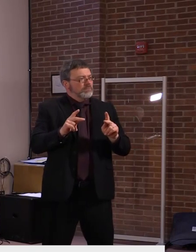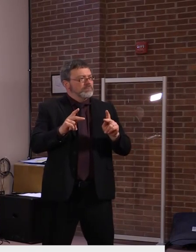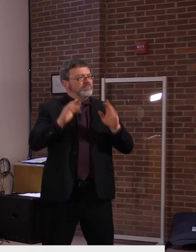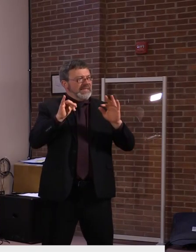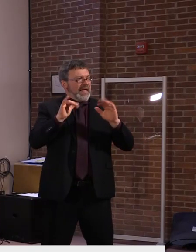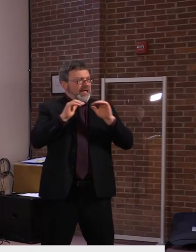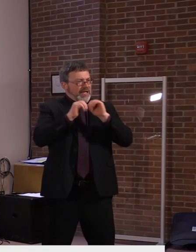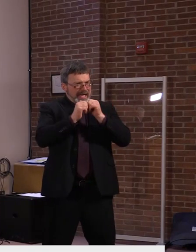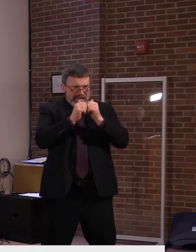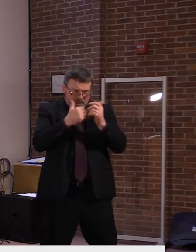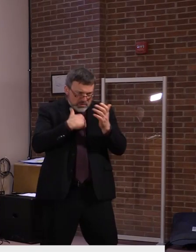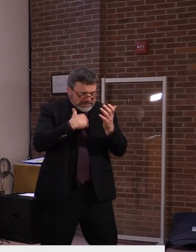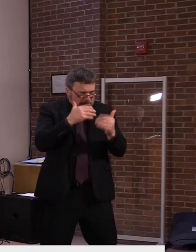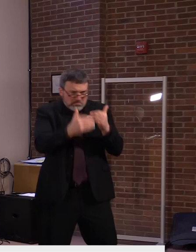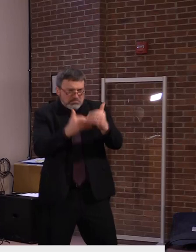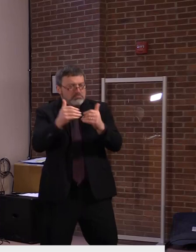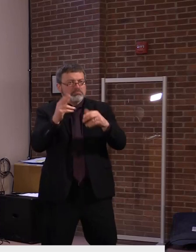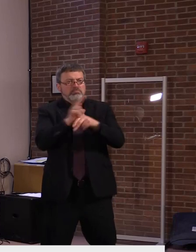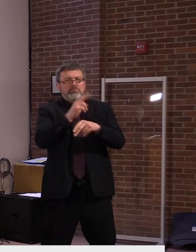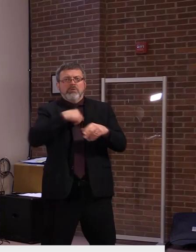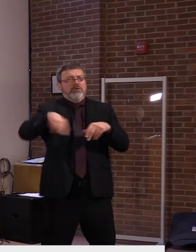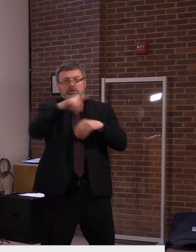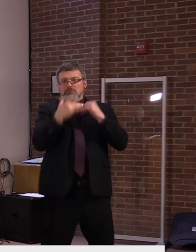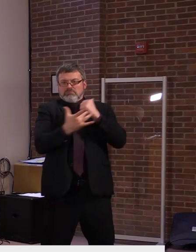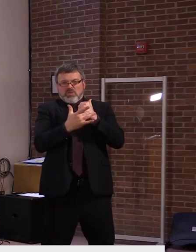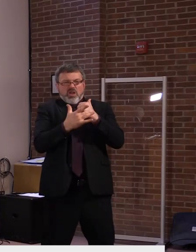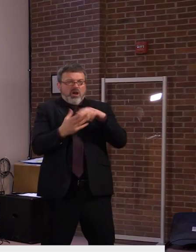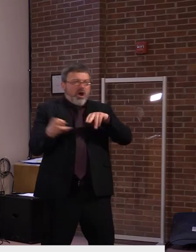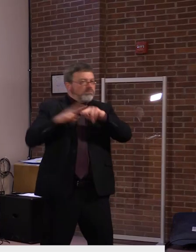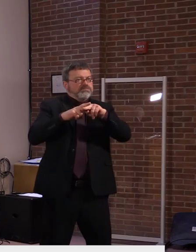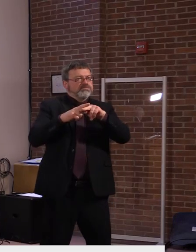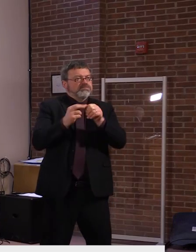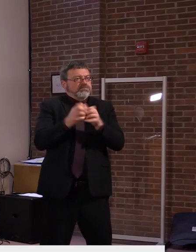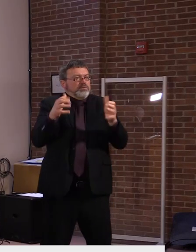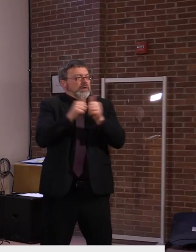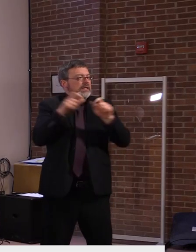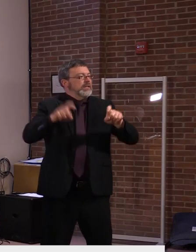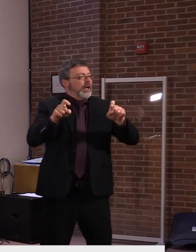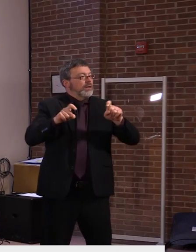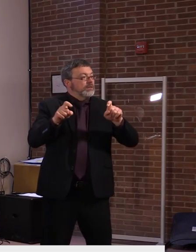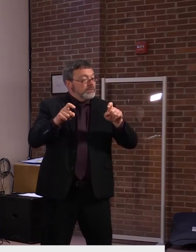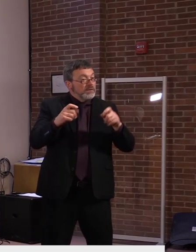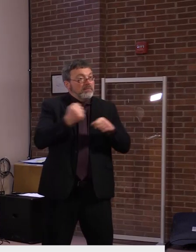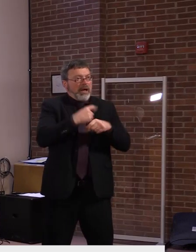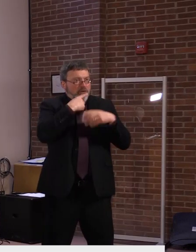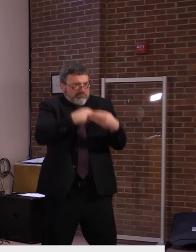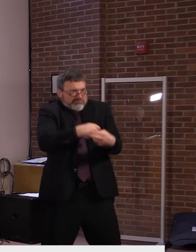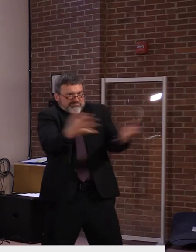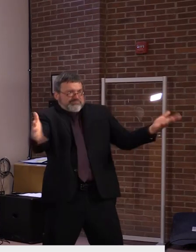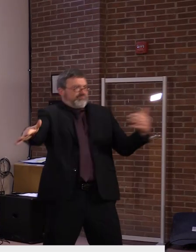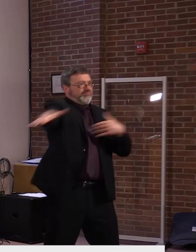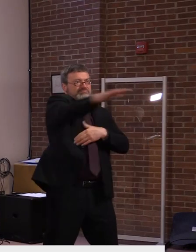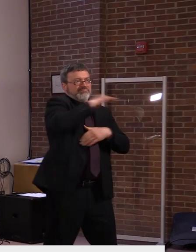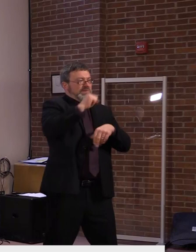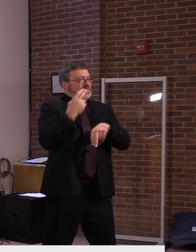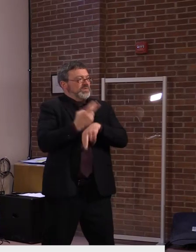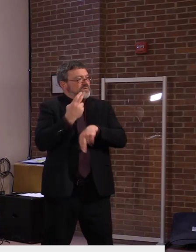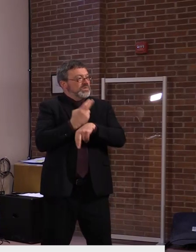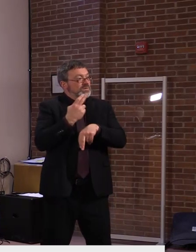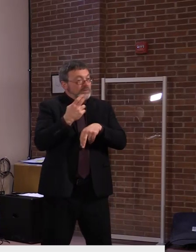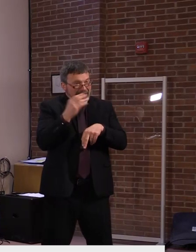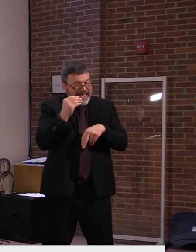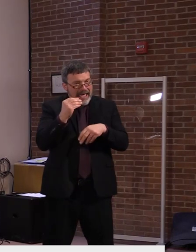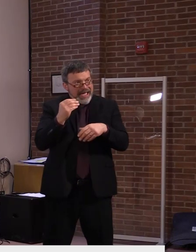technology will make testing more accessible and get results faster. For example, for many of the testing